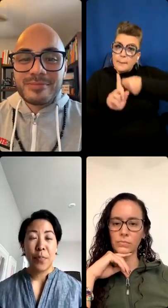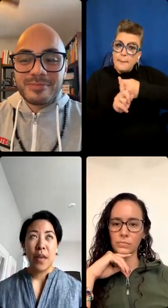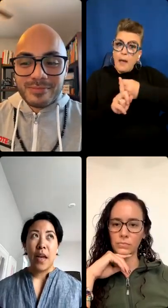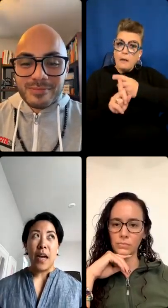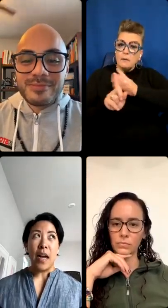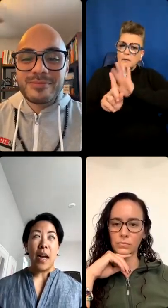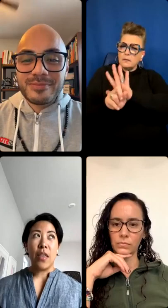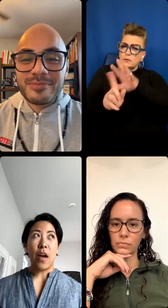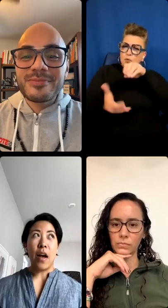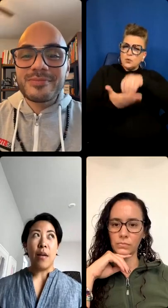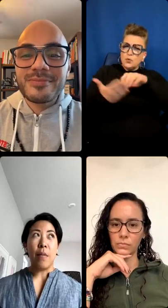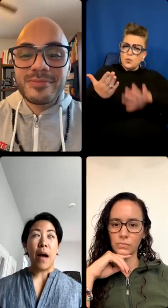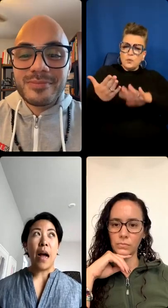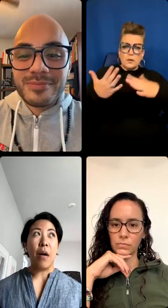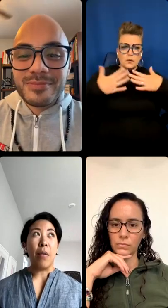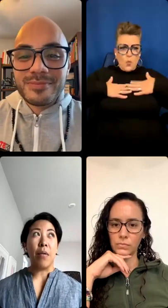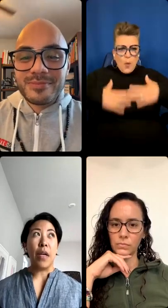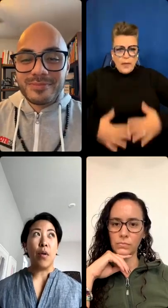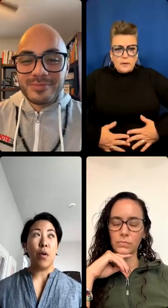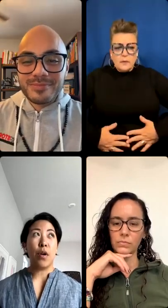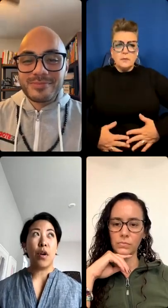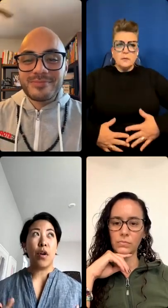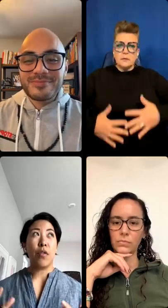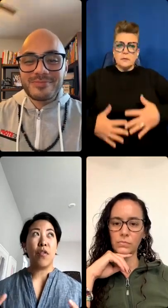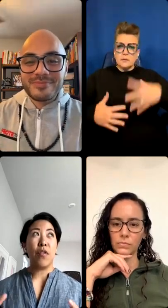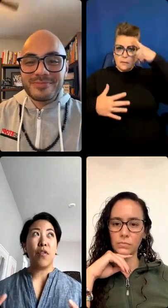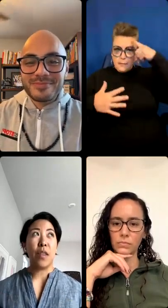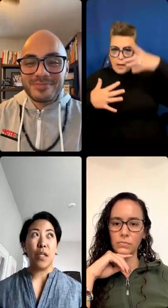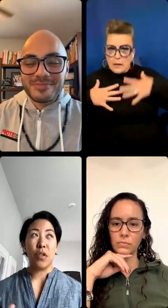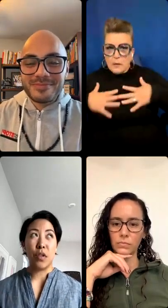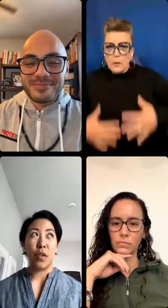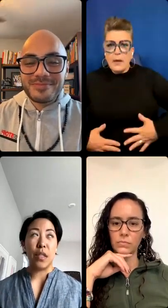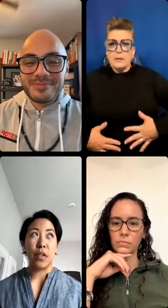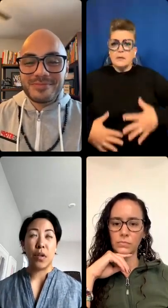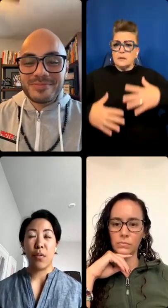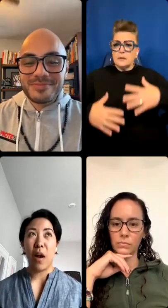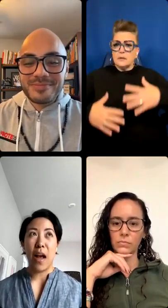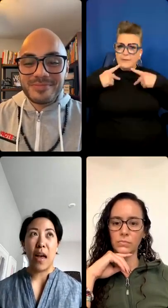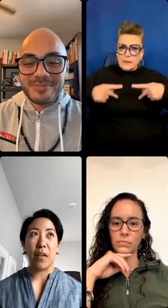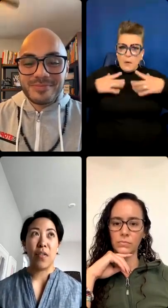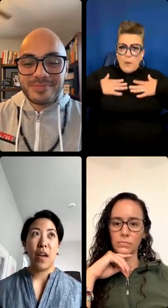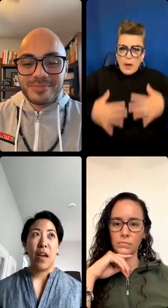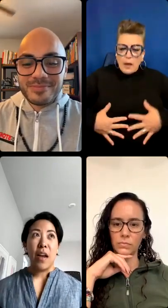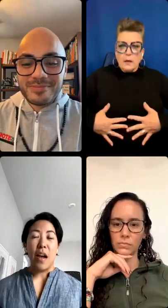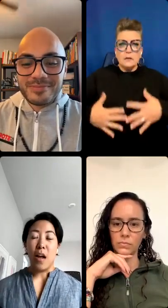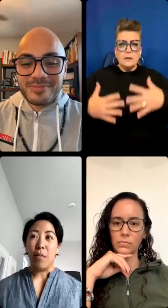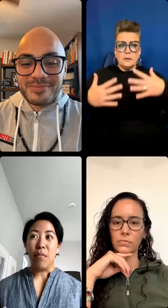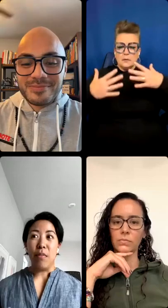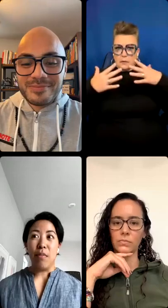wellness, I thought, wow, in order for these students to thrive,